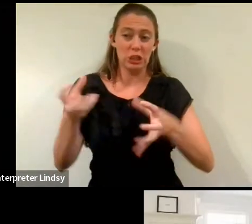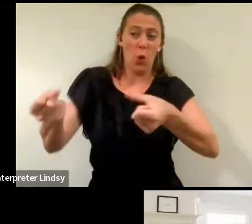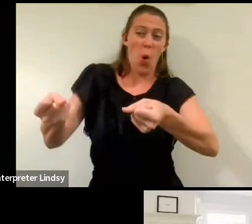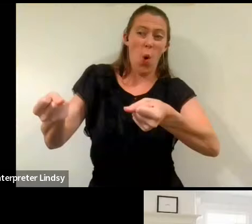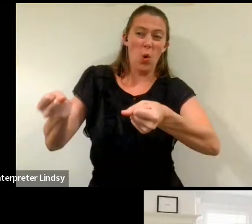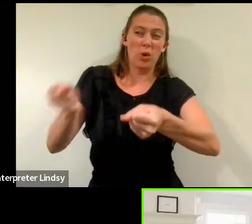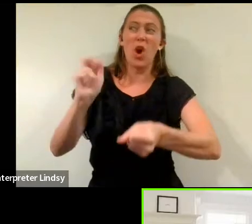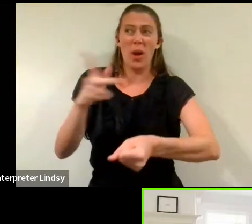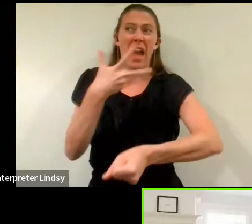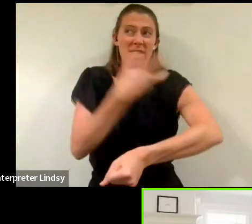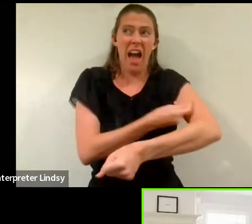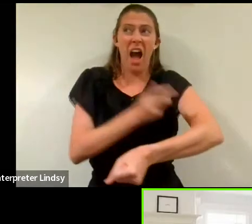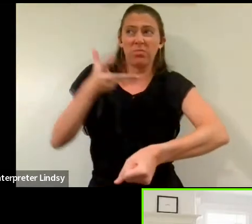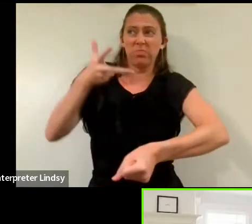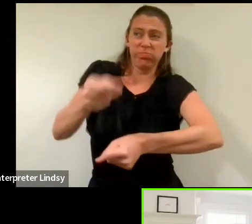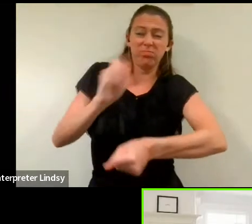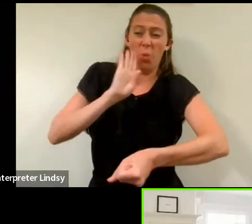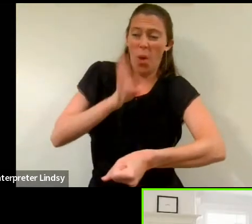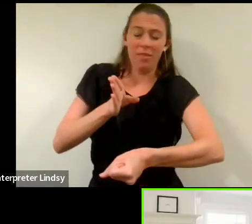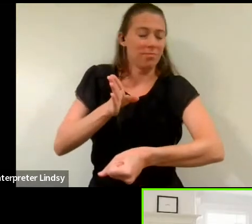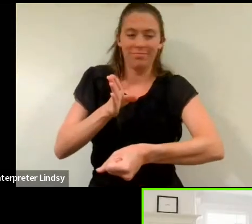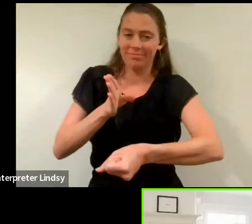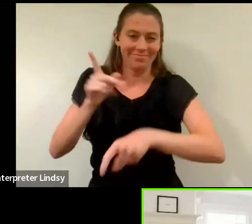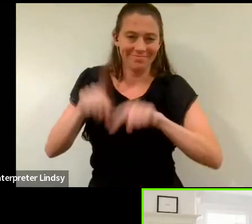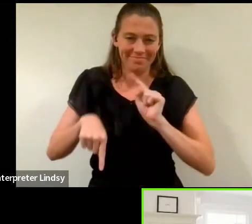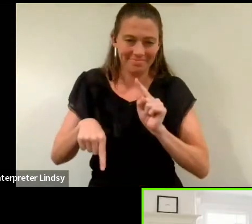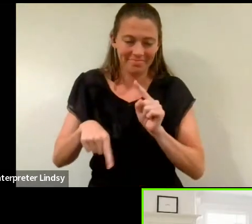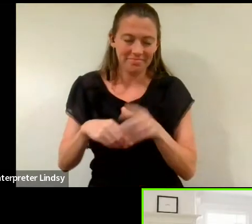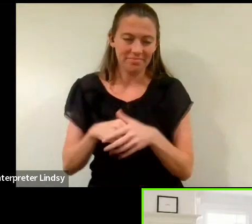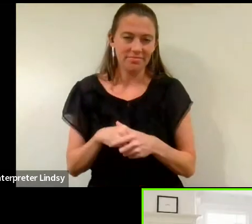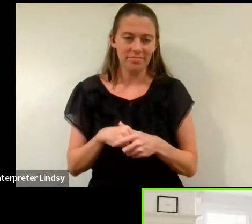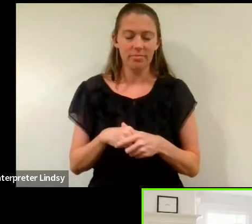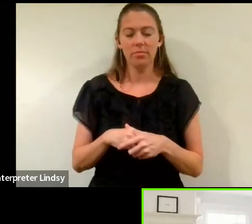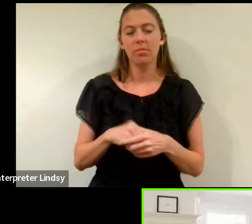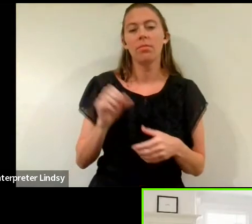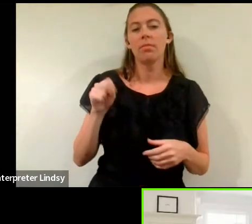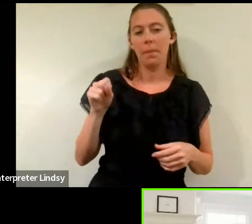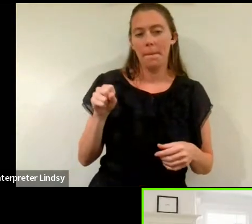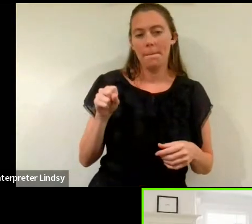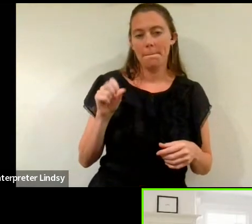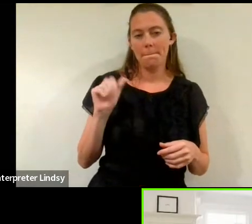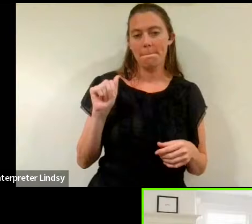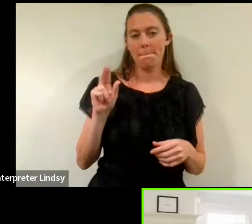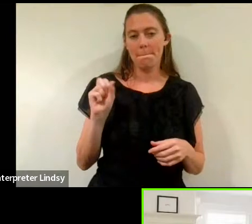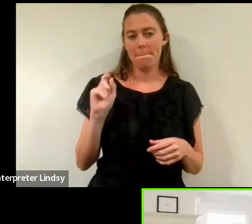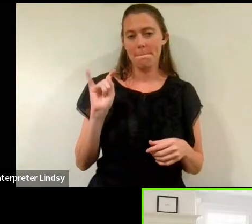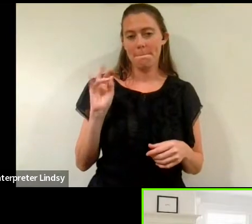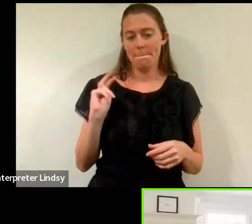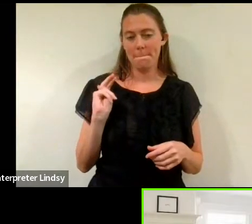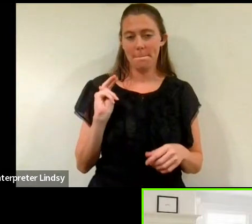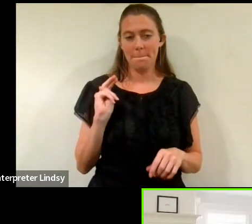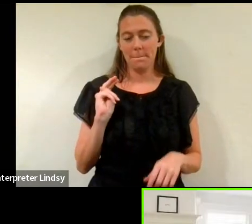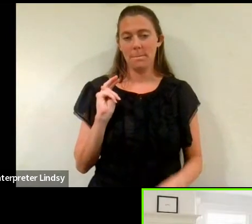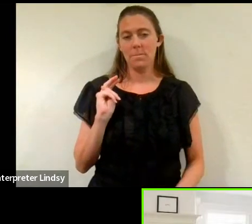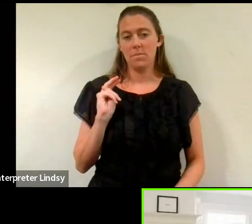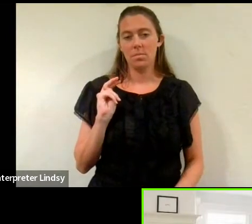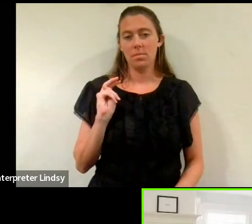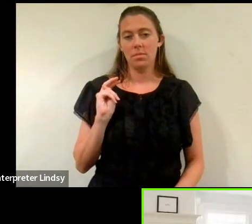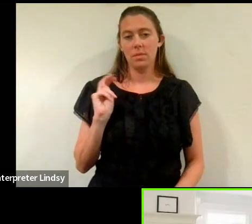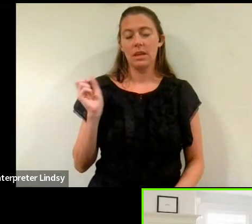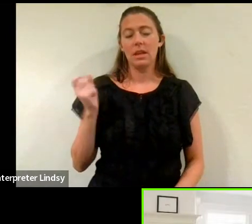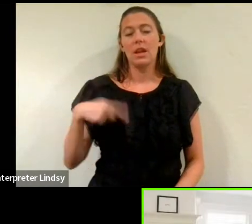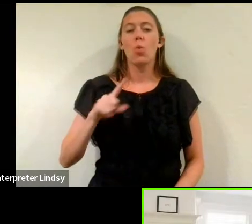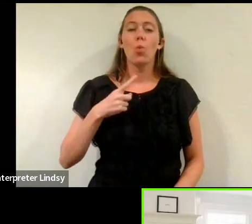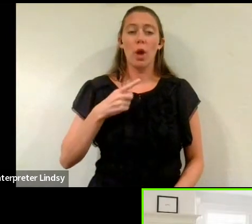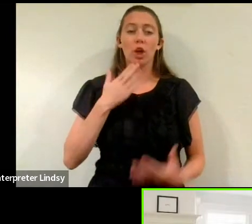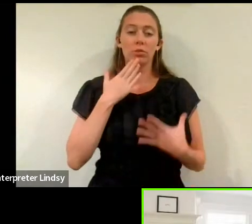Yeah, we definitely realize that this, I mean, we're grateful for the partnership and all the work